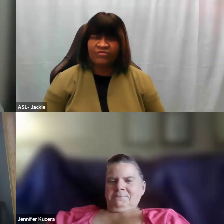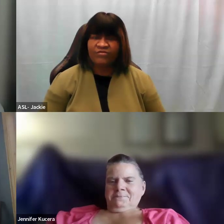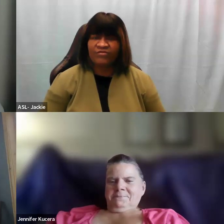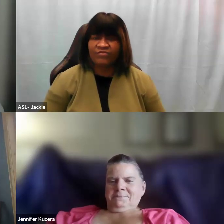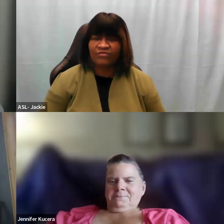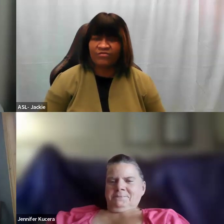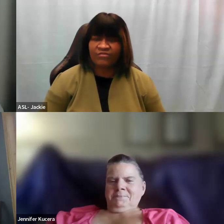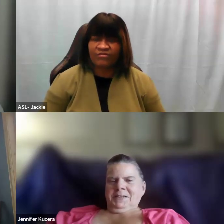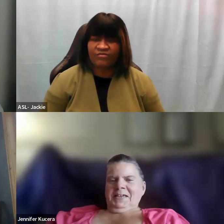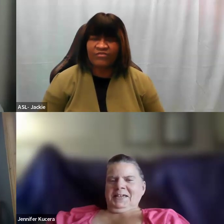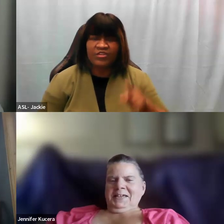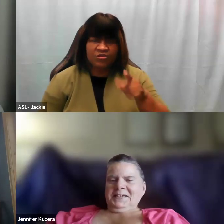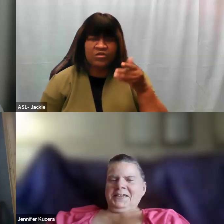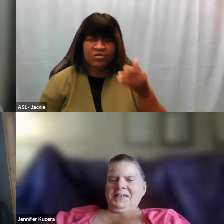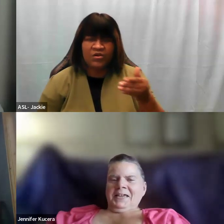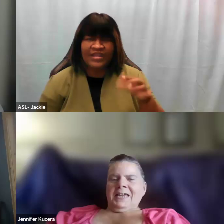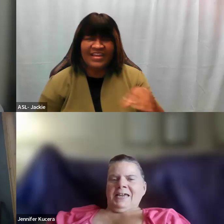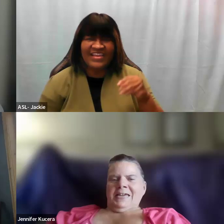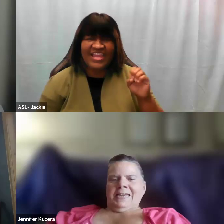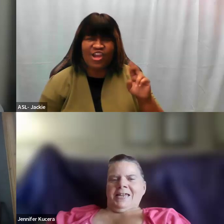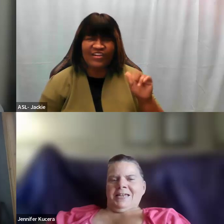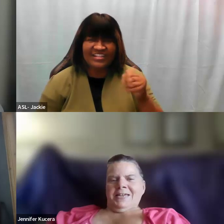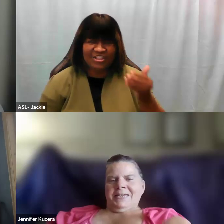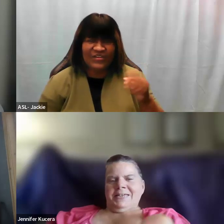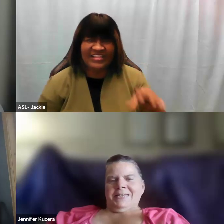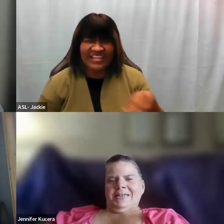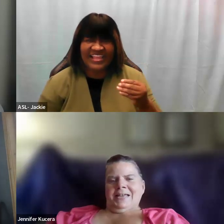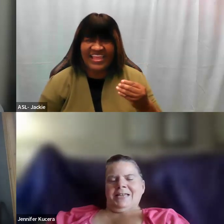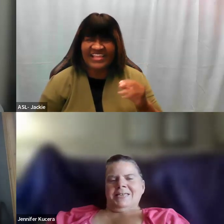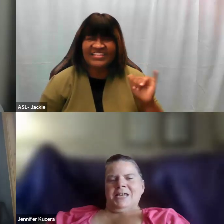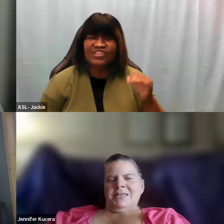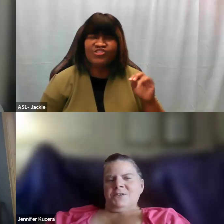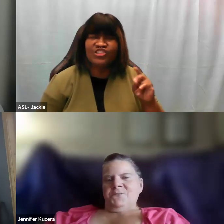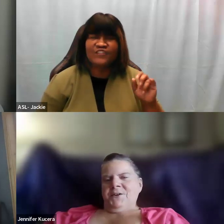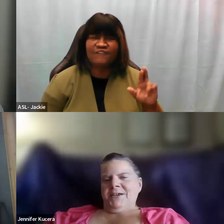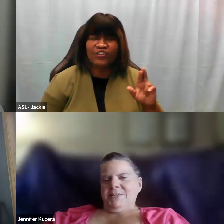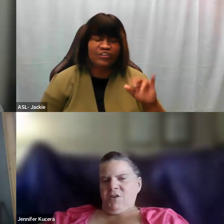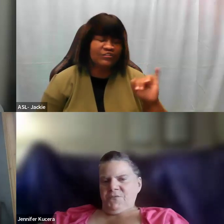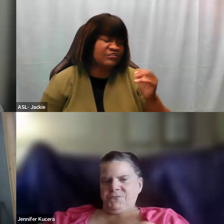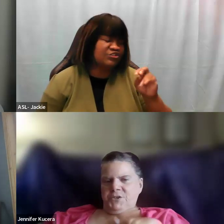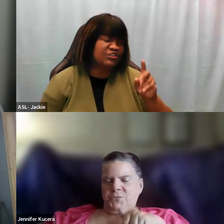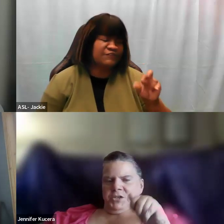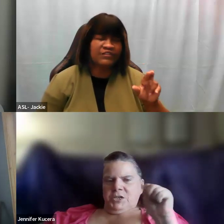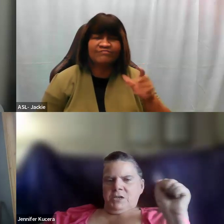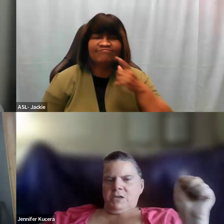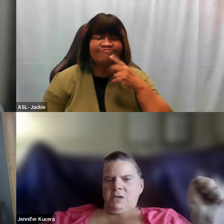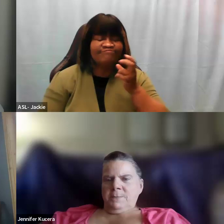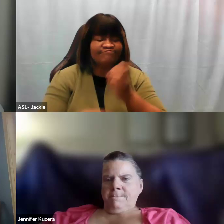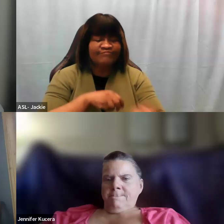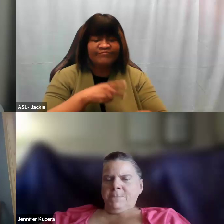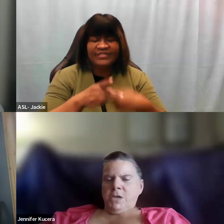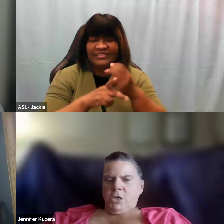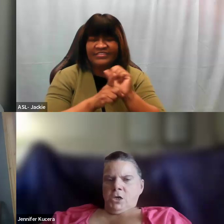You can go ahead and then I can add. And I can fight this. Yeah, it's a very tough situation.